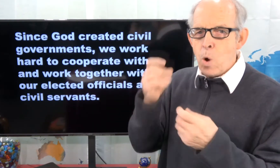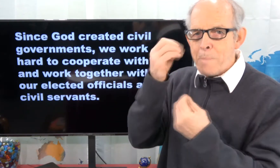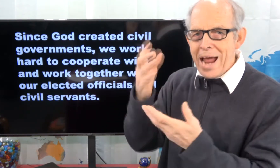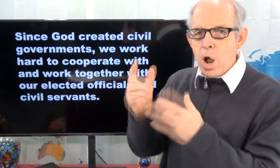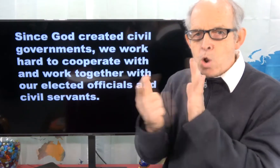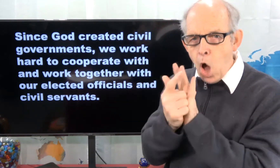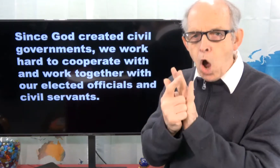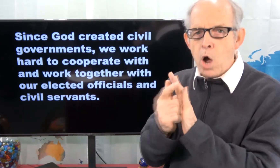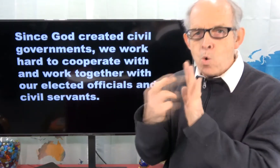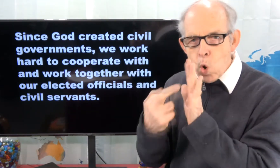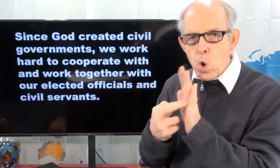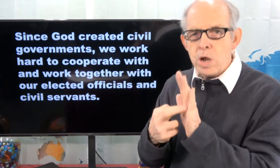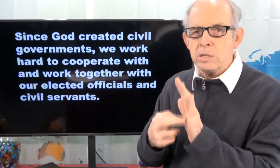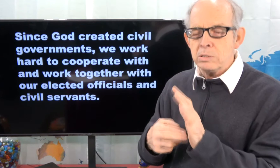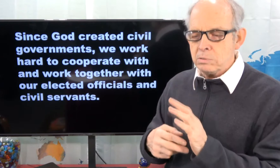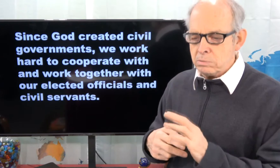obey law, rule.